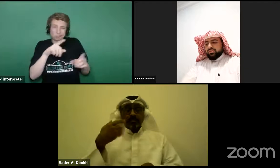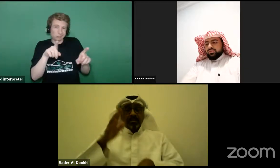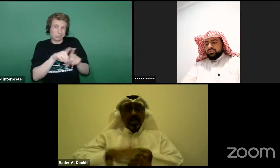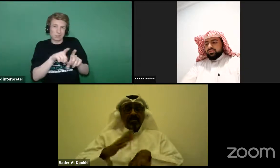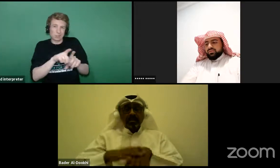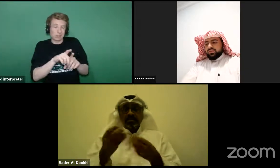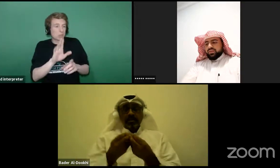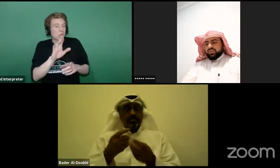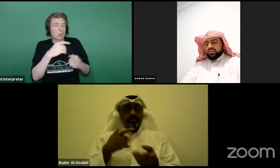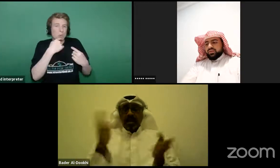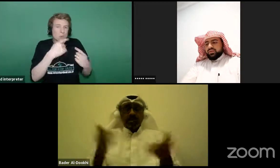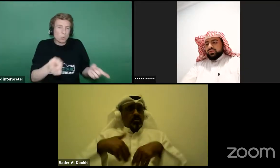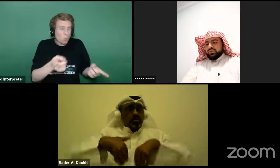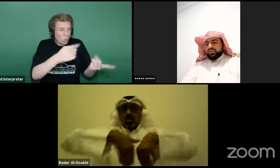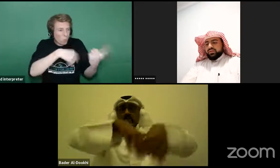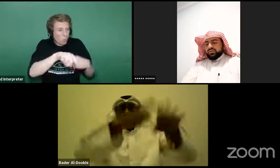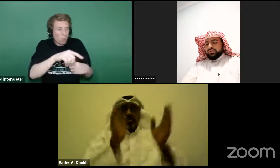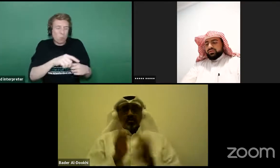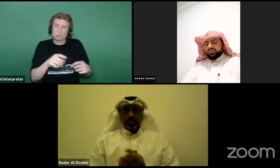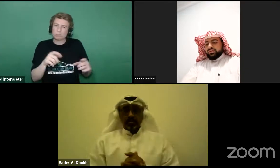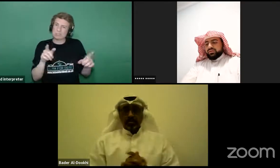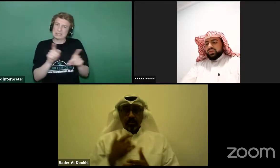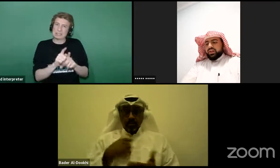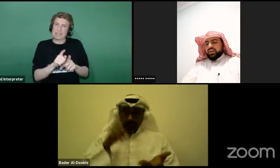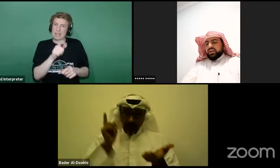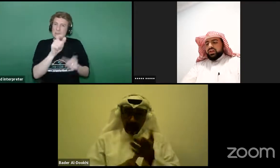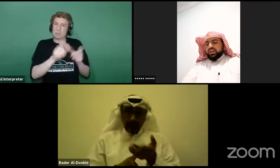let them answer you if you are truthful.